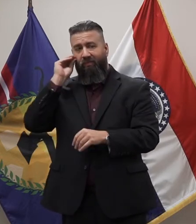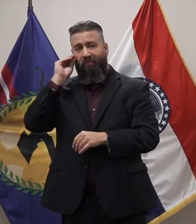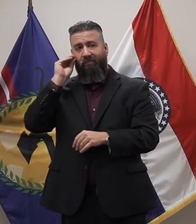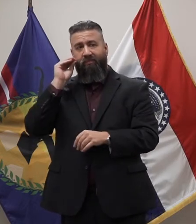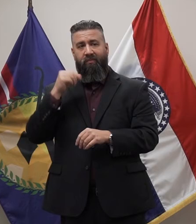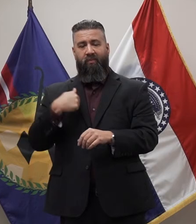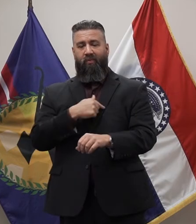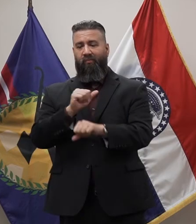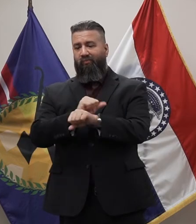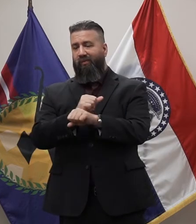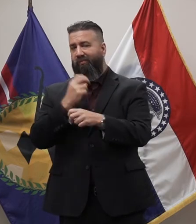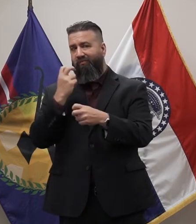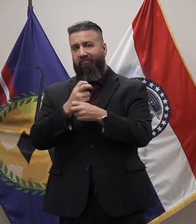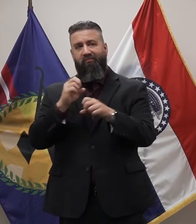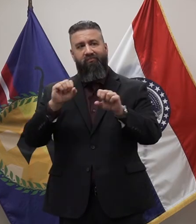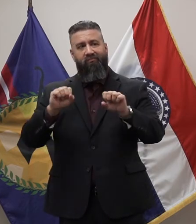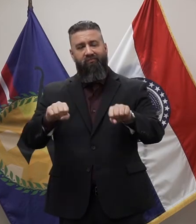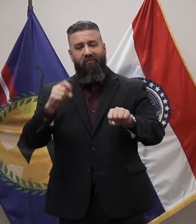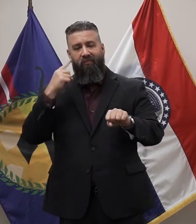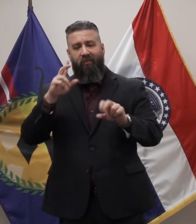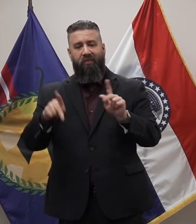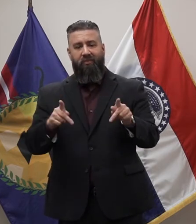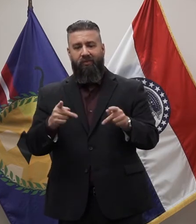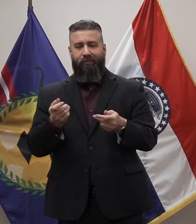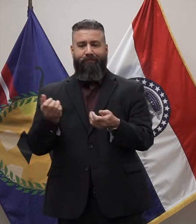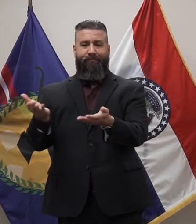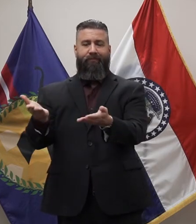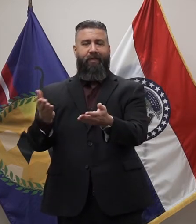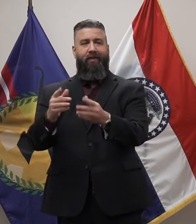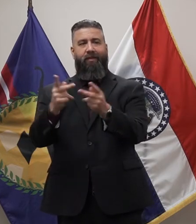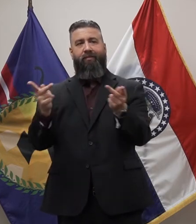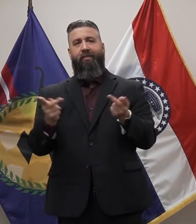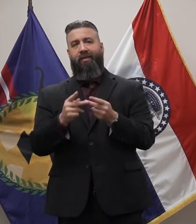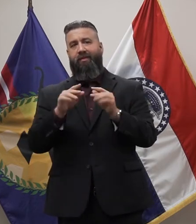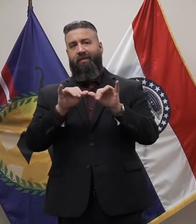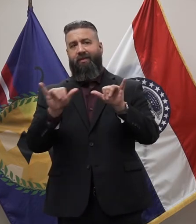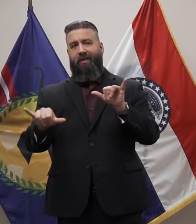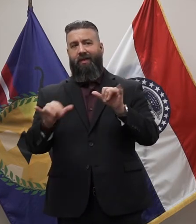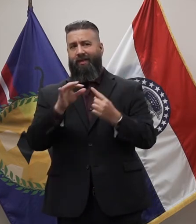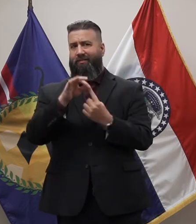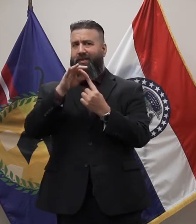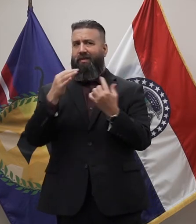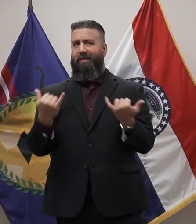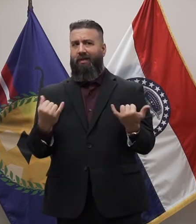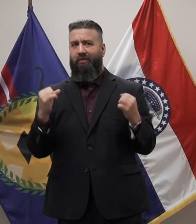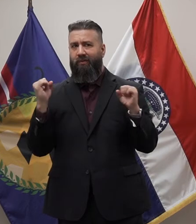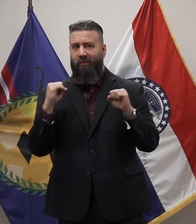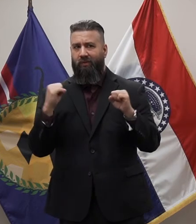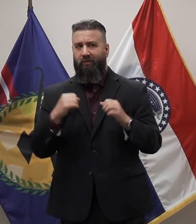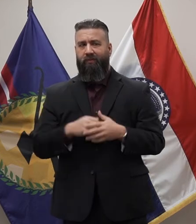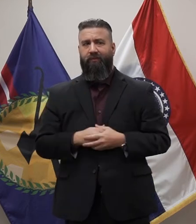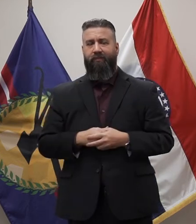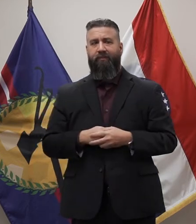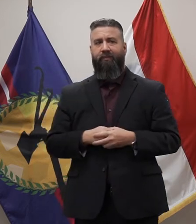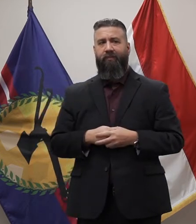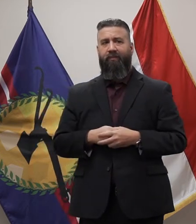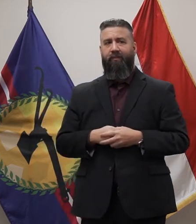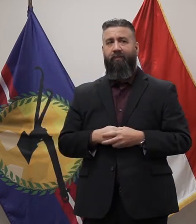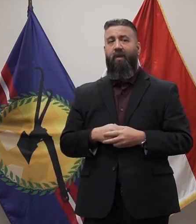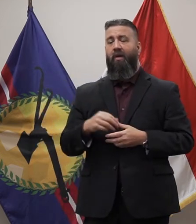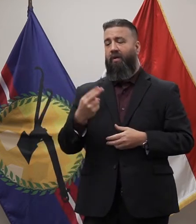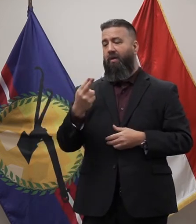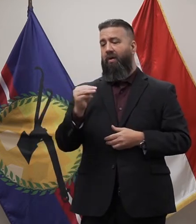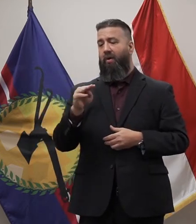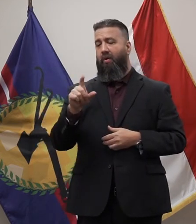we're working as hard as we can to get people a place to stay, especially during these cold months. Do you know how the homeless count works? The homeless